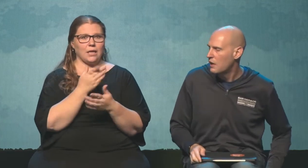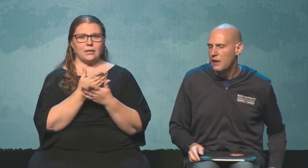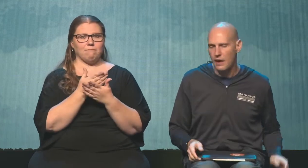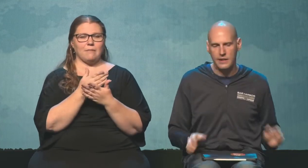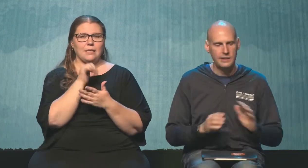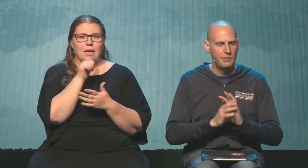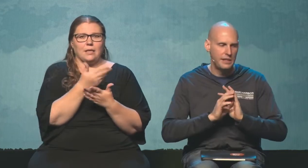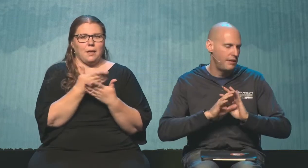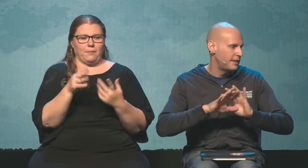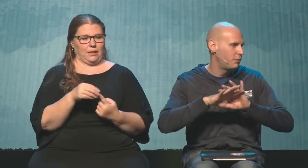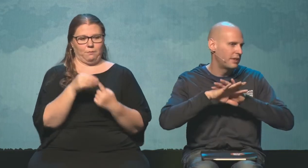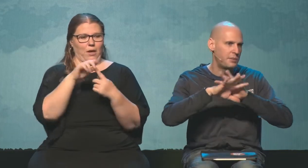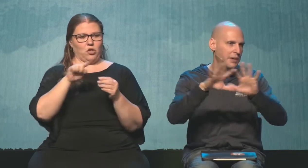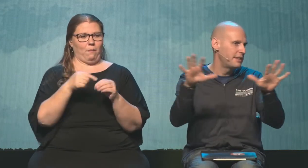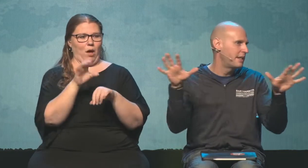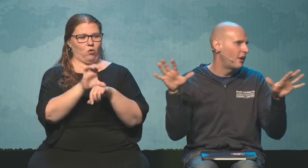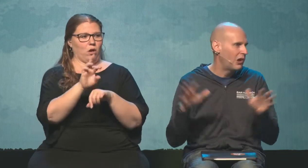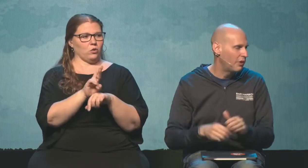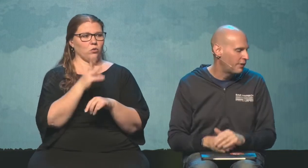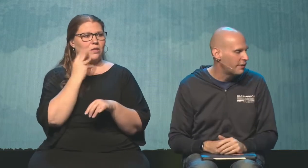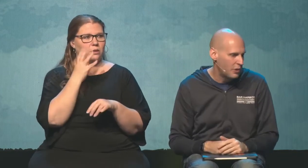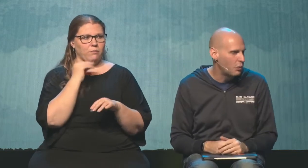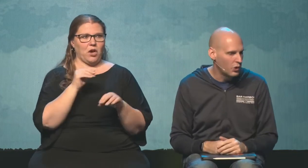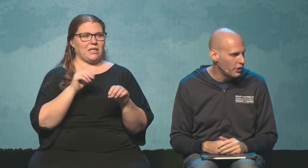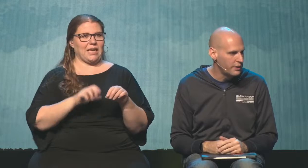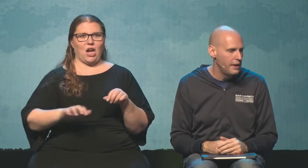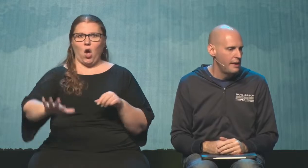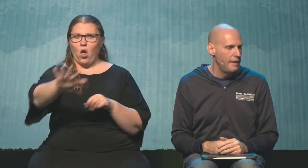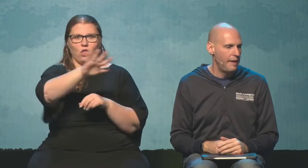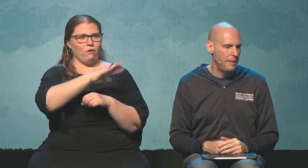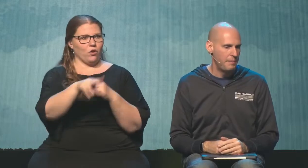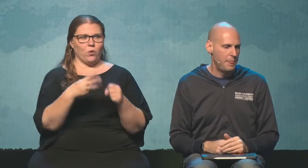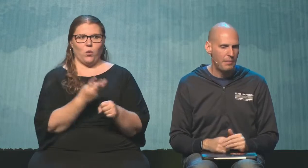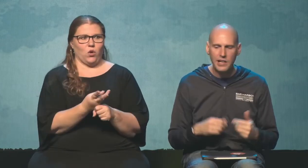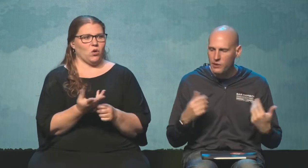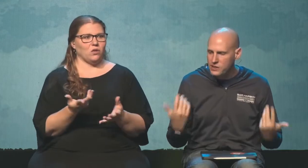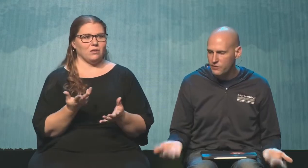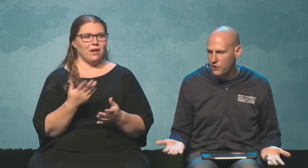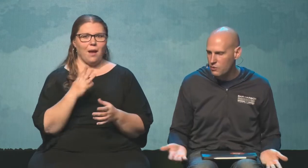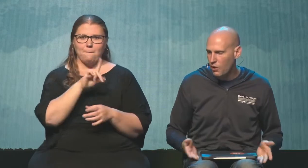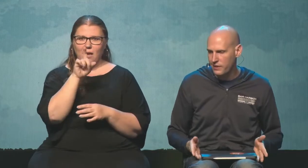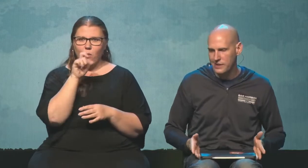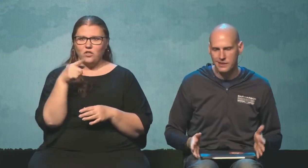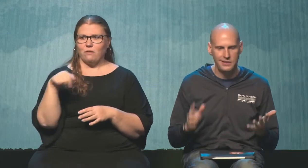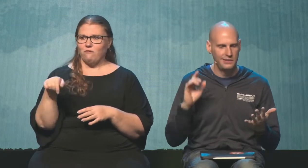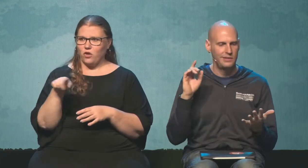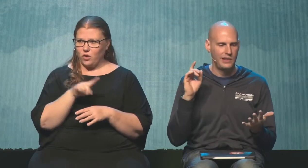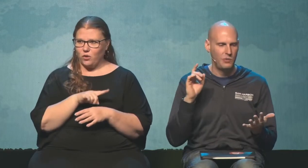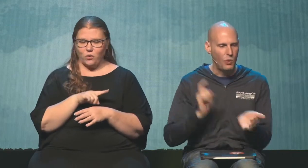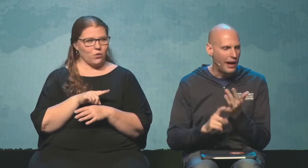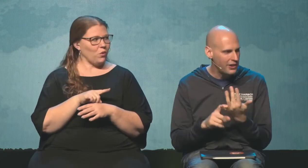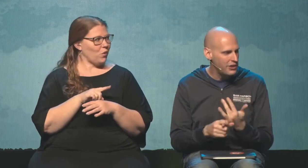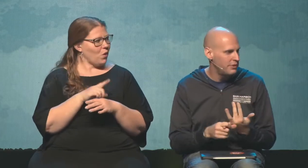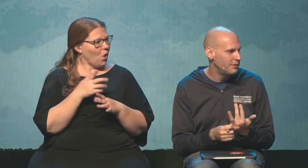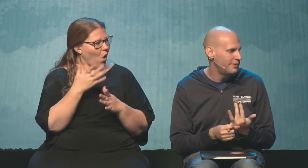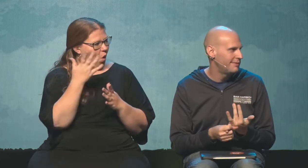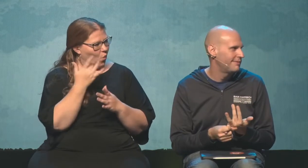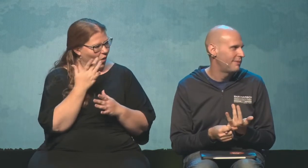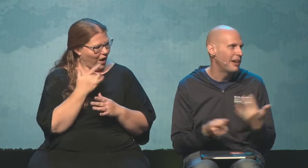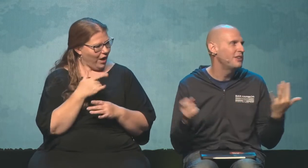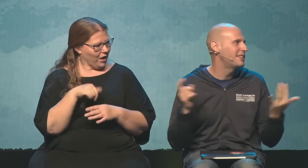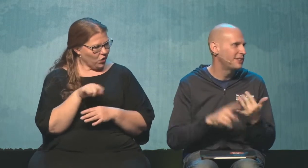Crossroads. It's something that we're experiencing all over the world. My question for you all is, like, why are